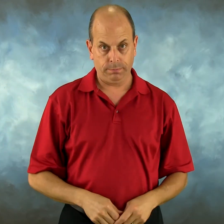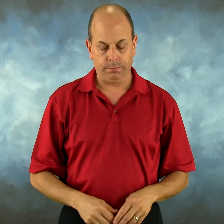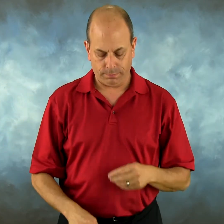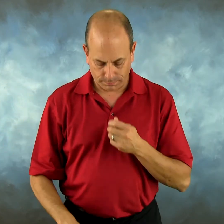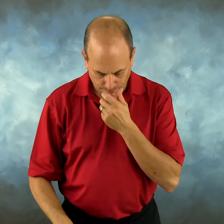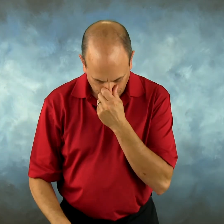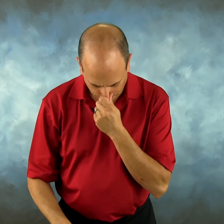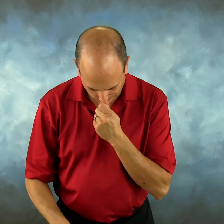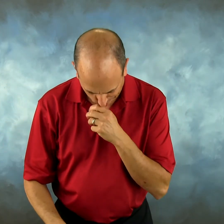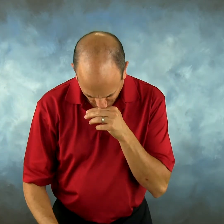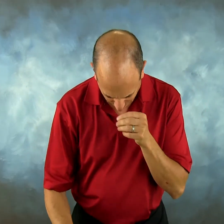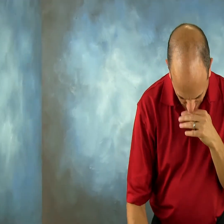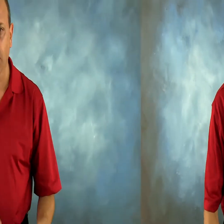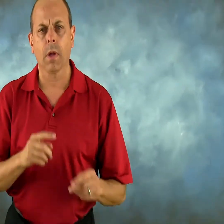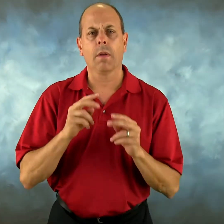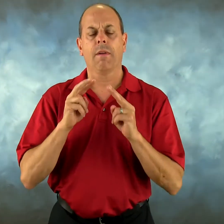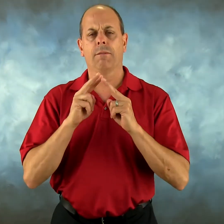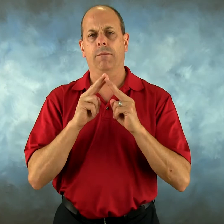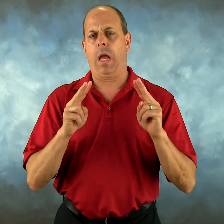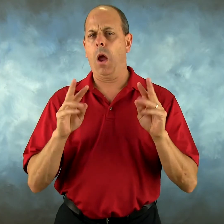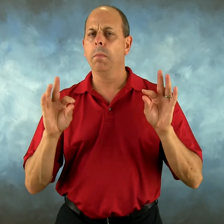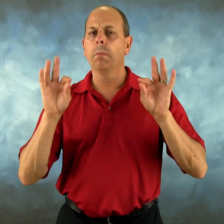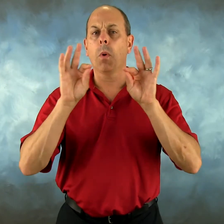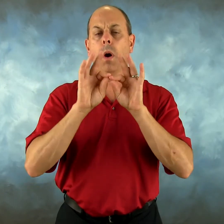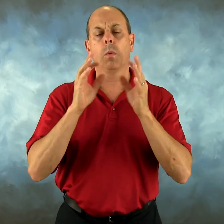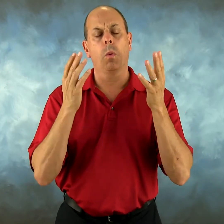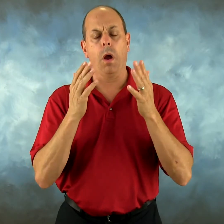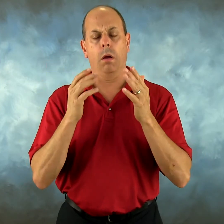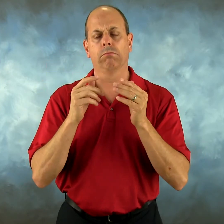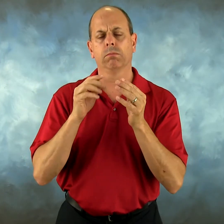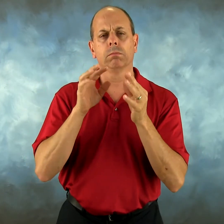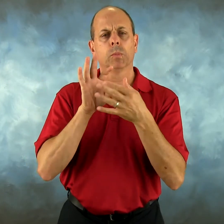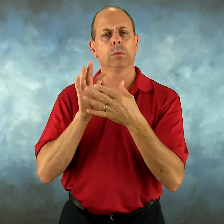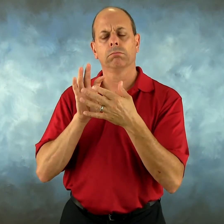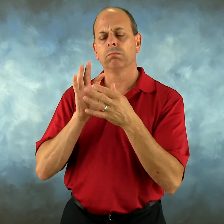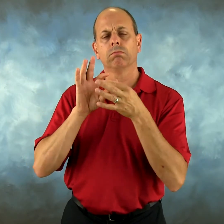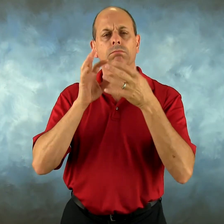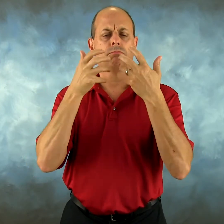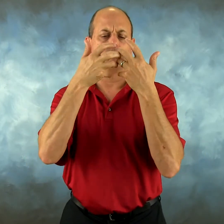an interpreter ready and the transition to the other hospital will be smooth.